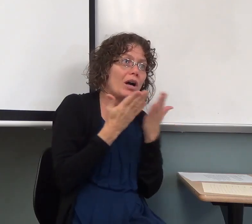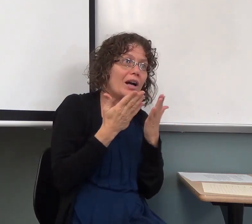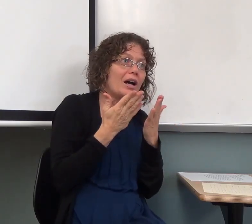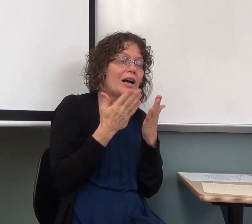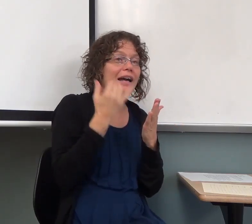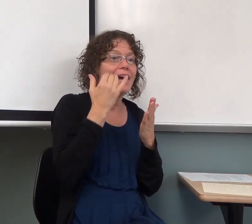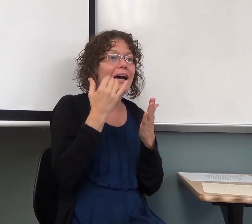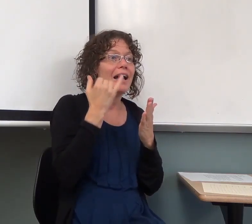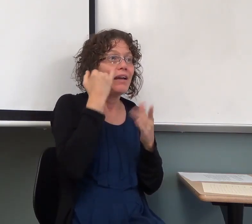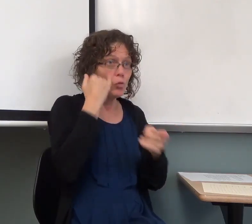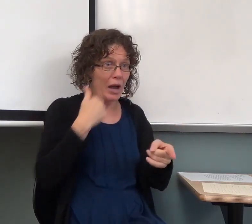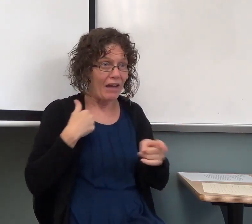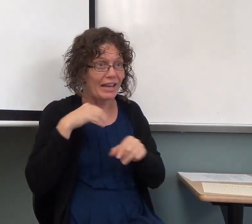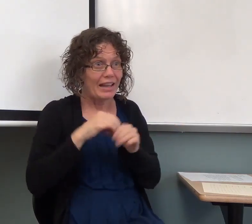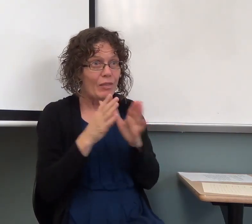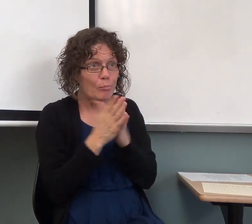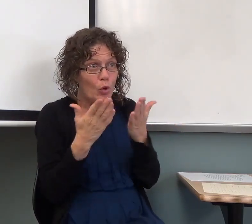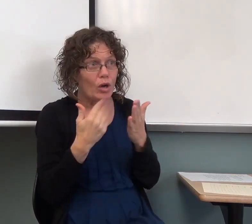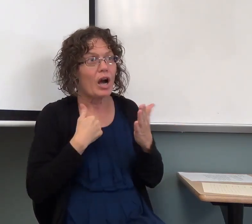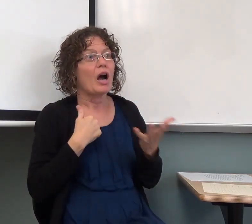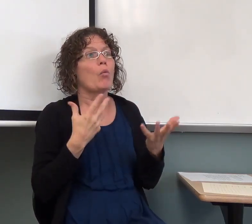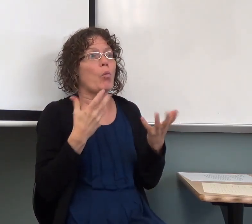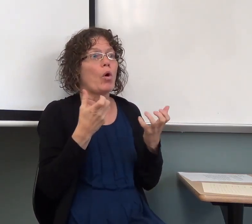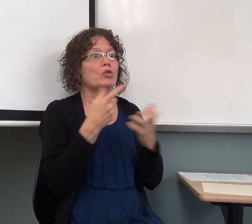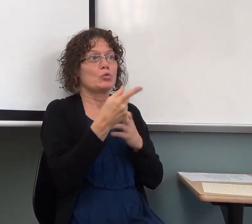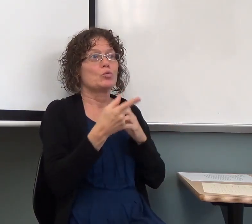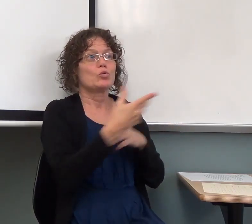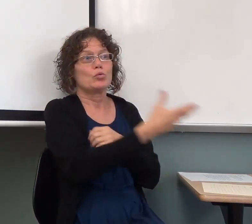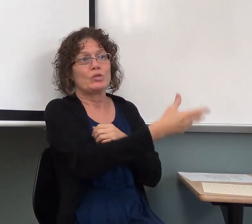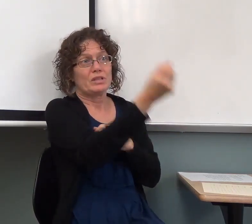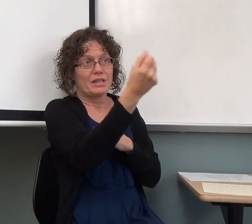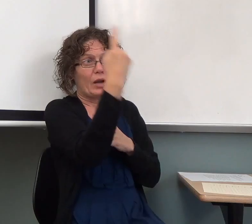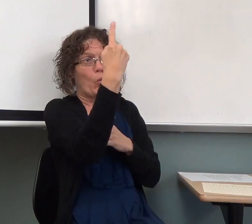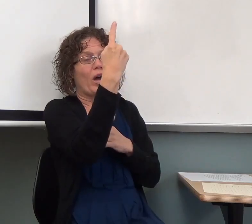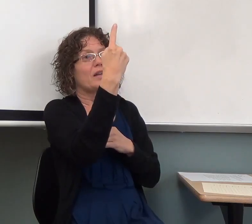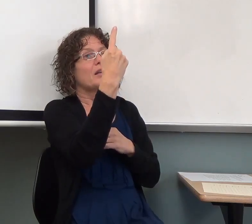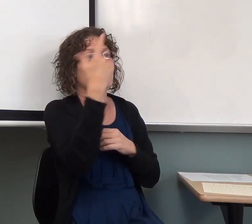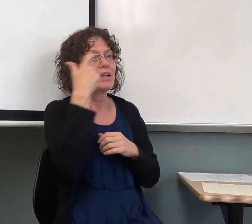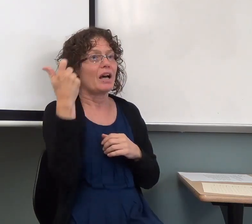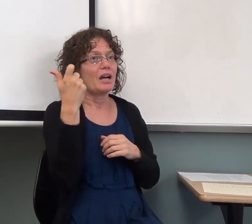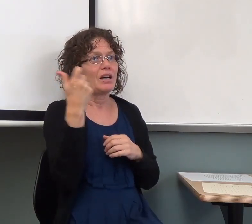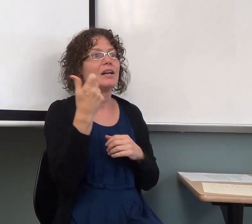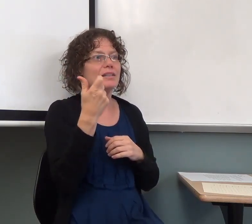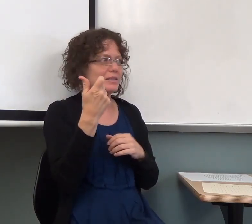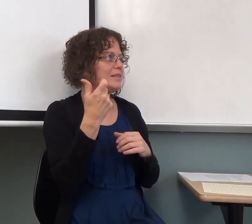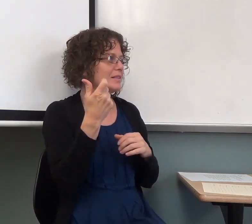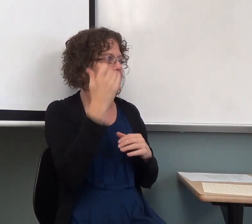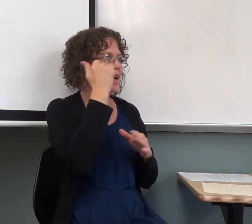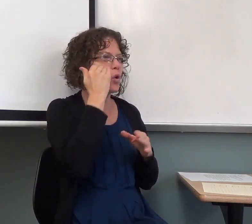I still want you to take one because I made copies, and then you'll know what it is. And then we'll have to start. Okay, it'll be easier. And guys, thank you very